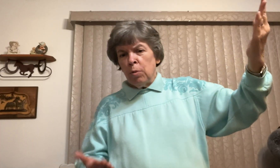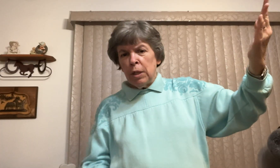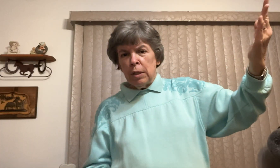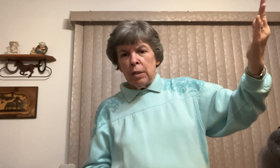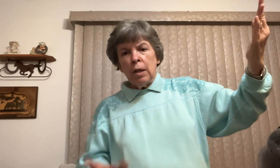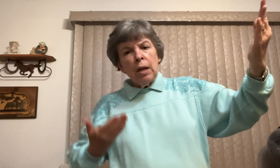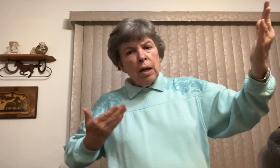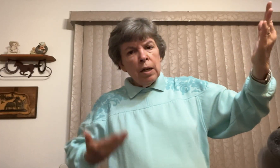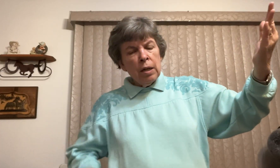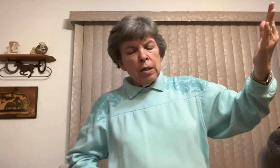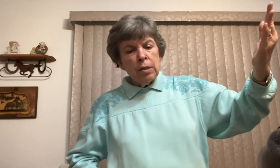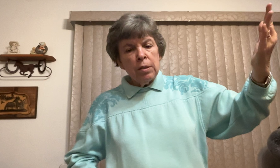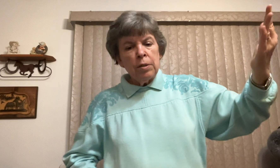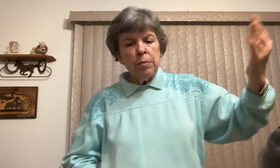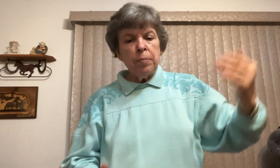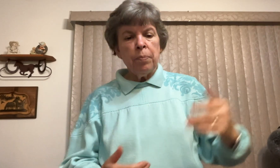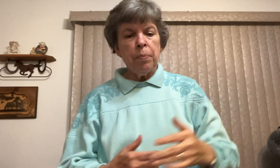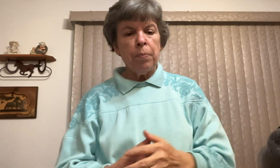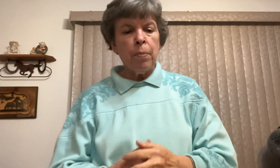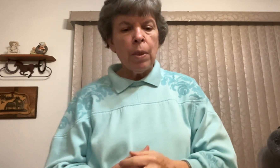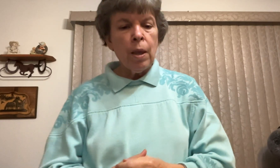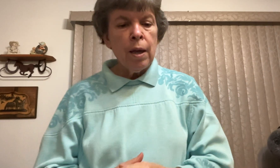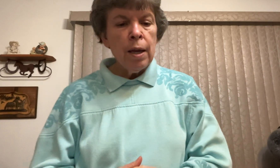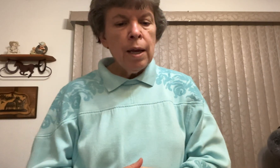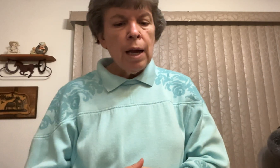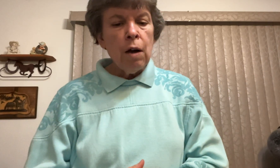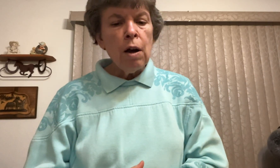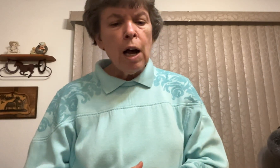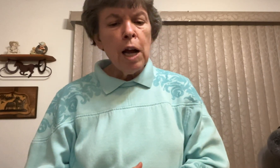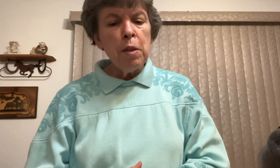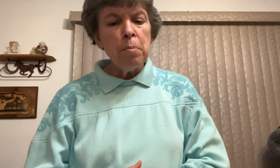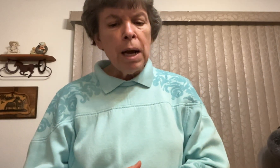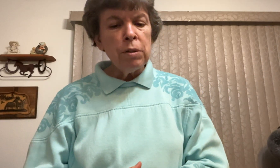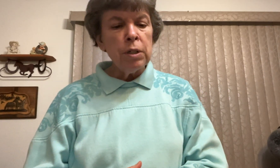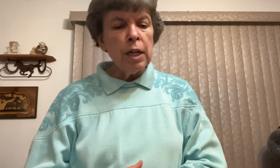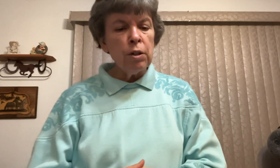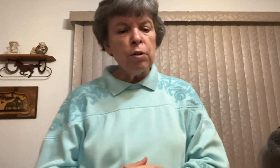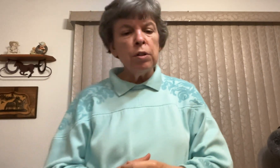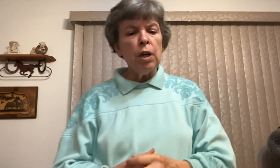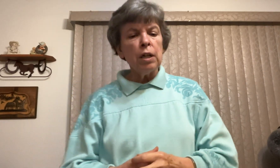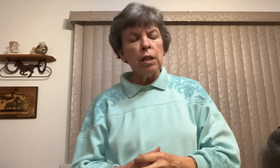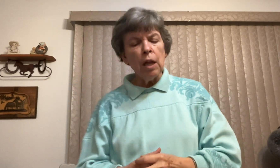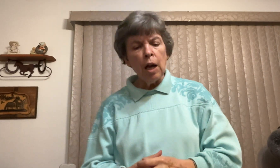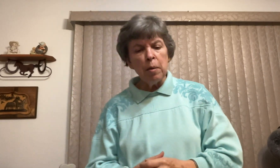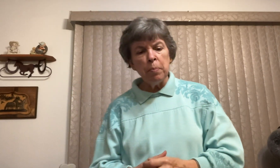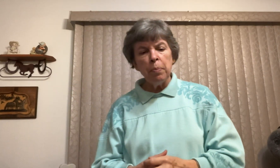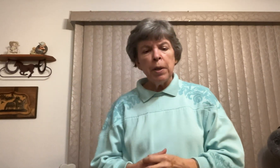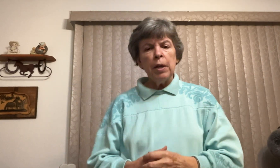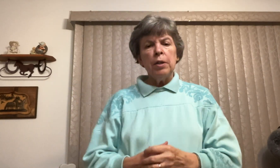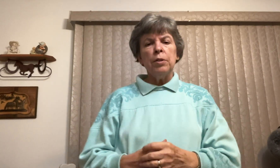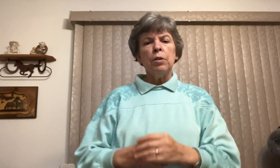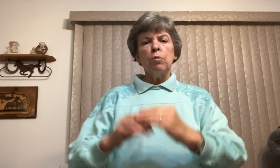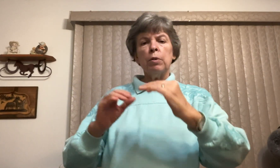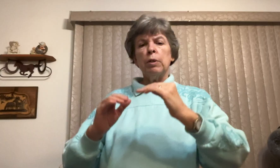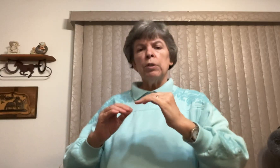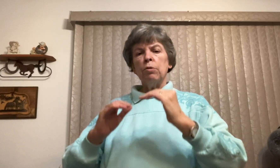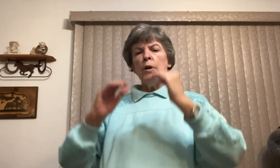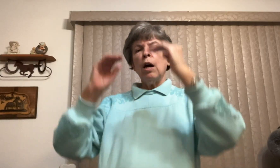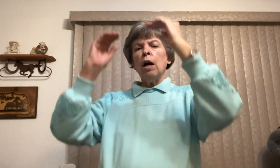between us. How high the mountain I could not climb. So we're going to do high